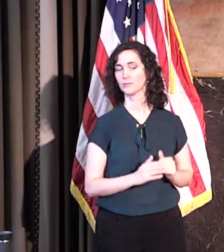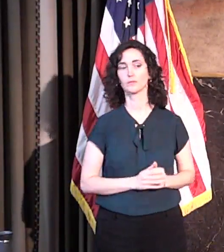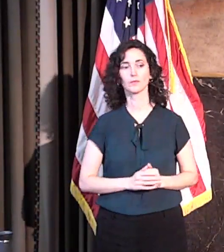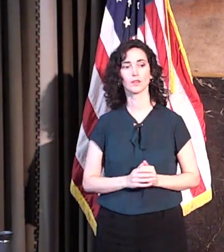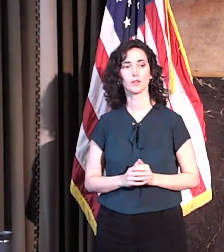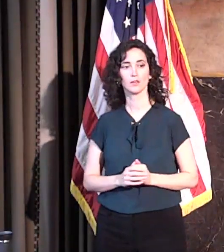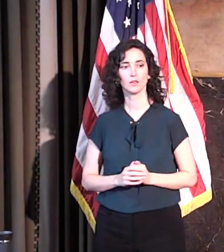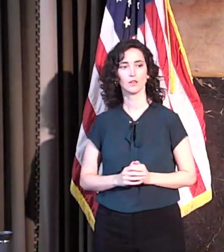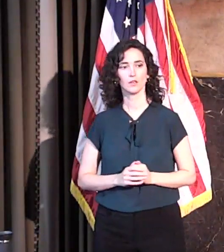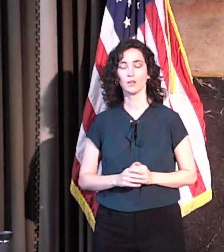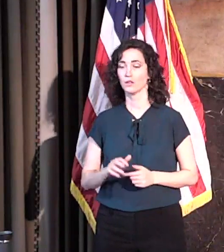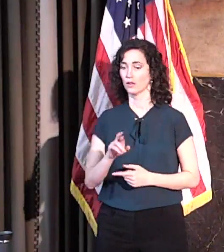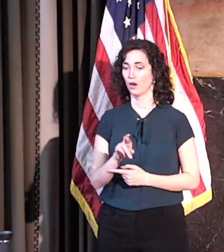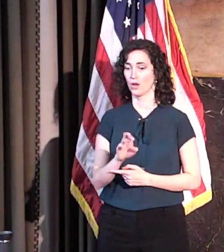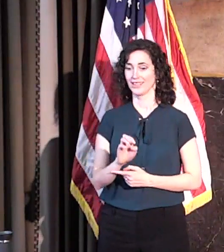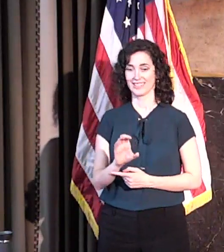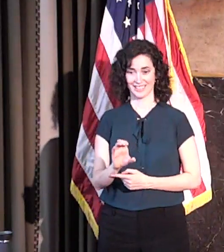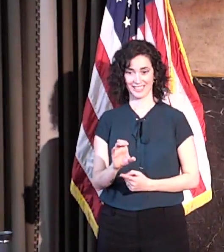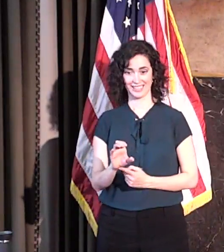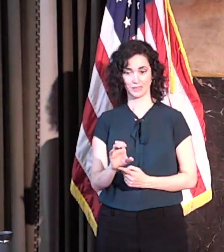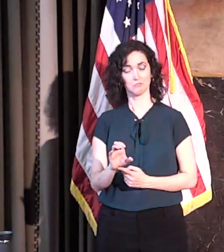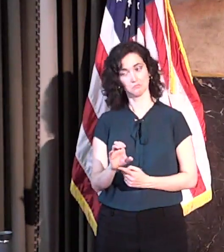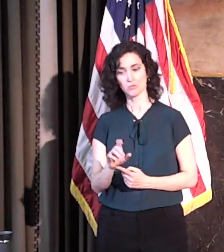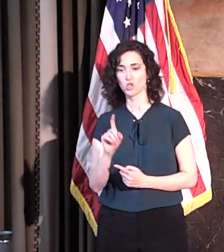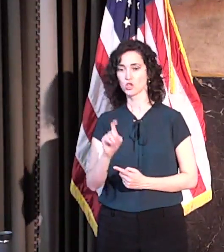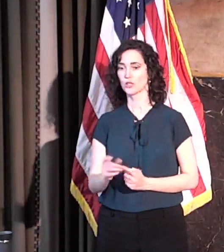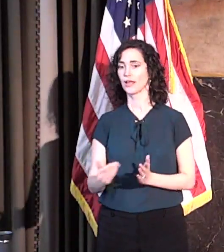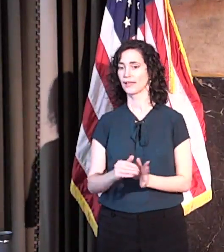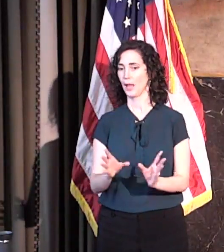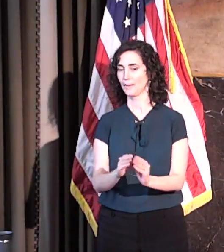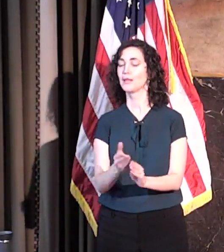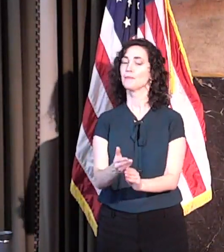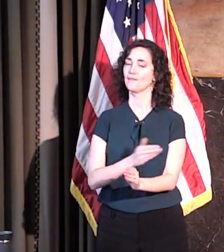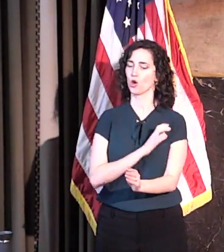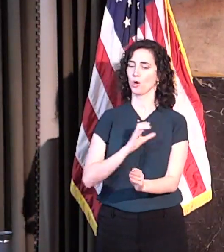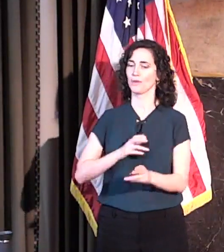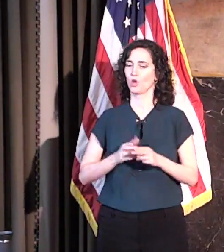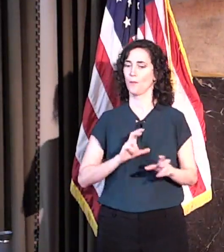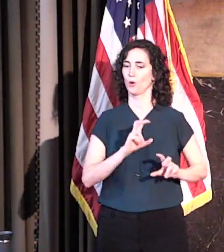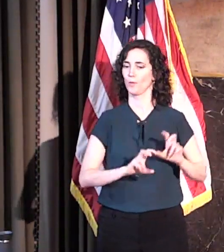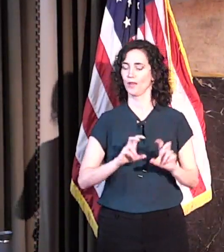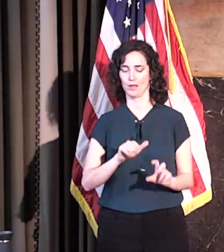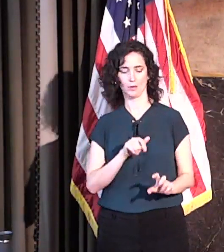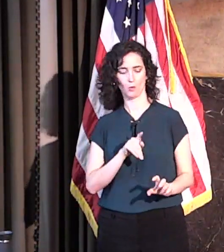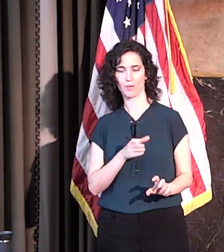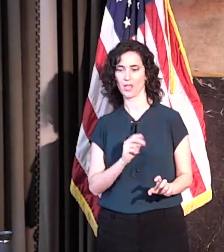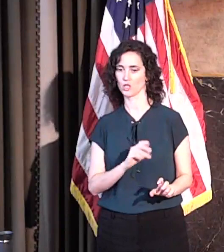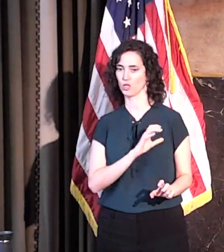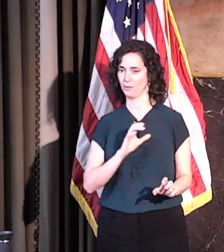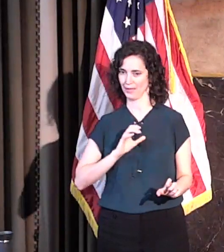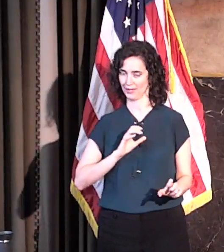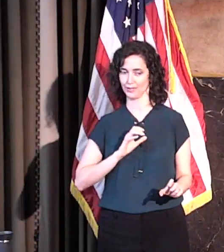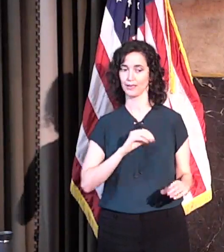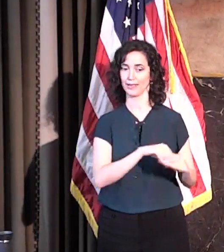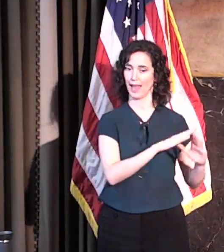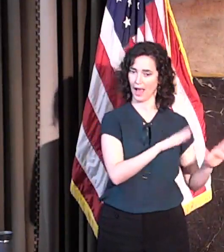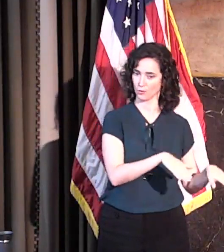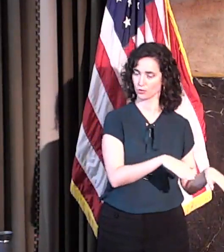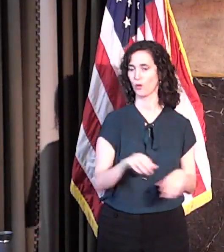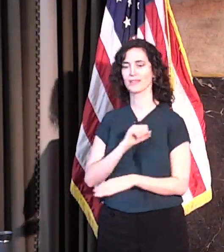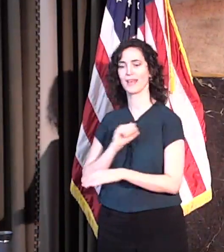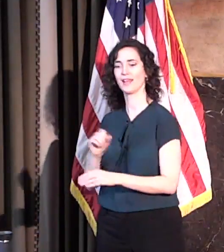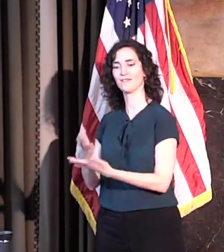REC will likely meet again before the Appropriations Committee in the House or the Finance Committee in the Senate takes up